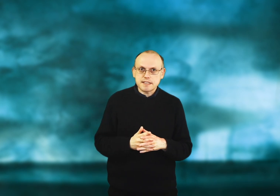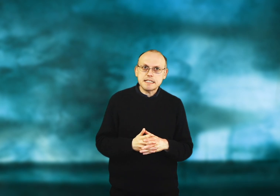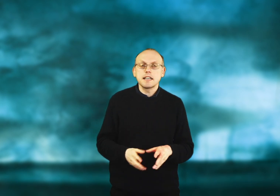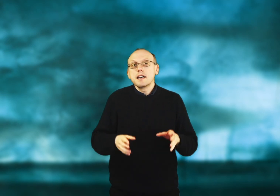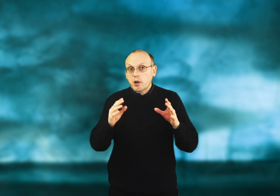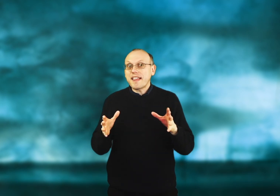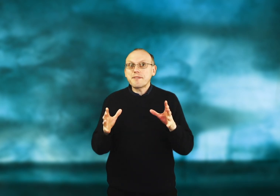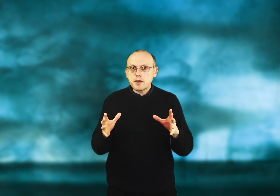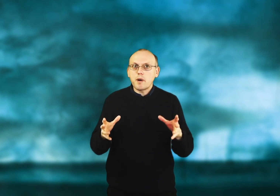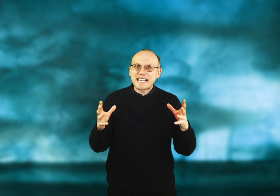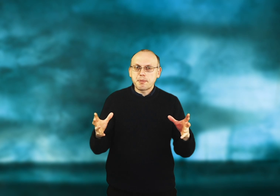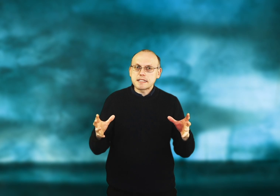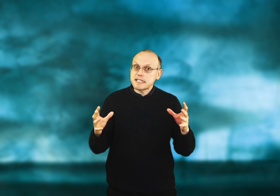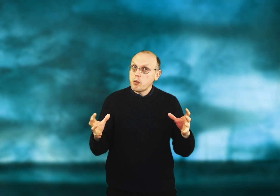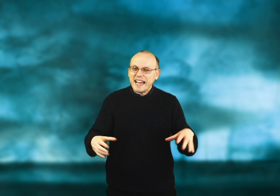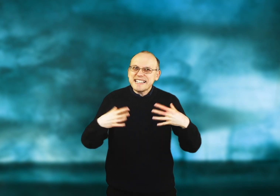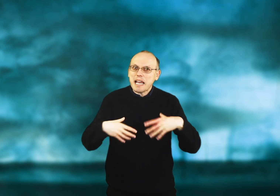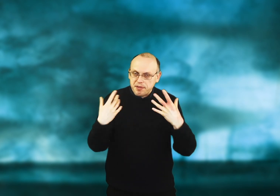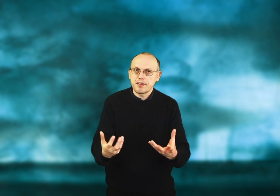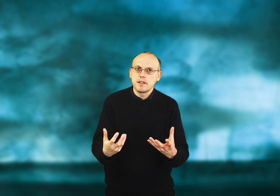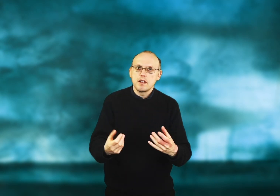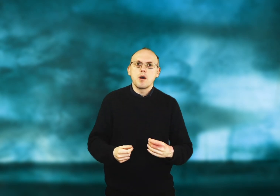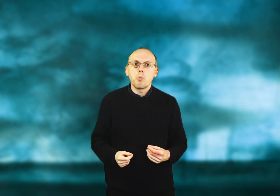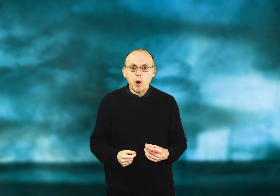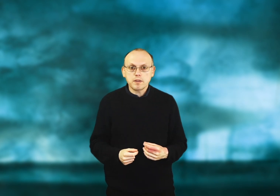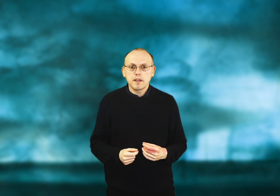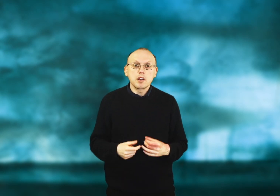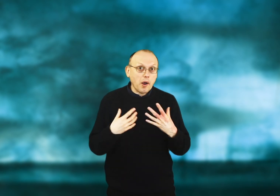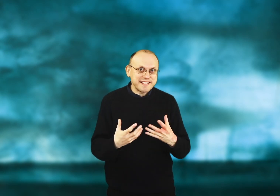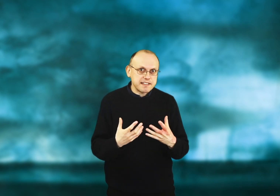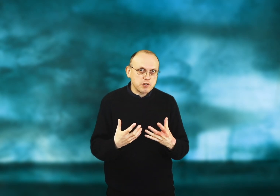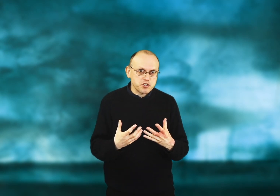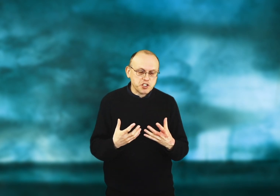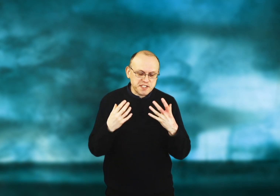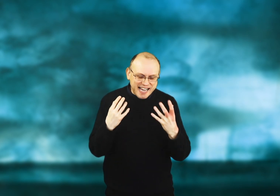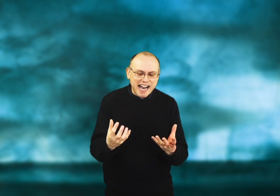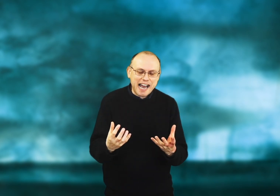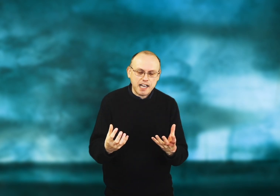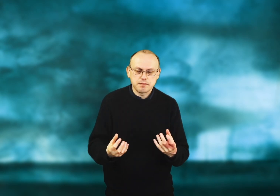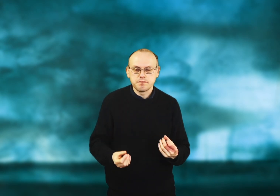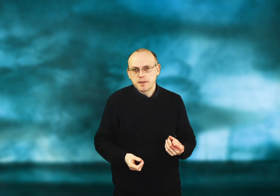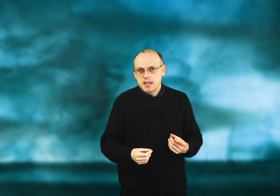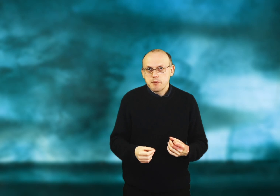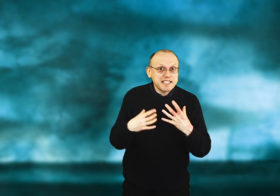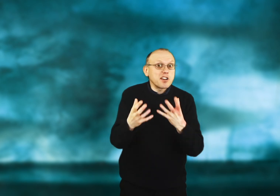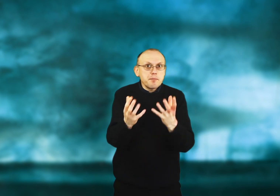sentences, because that video explains in more in-depth what coordinating conjunctions are. But as a